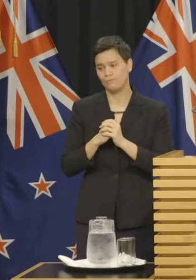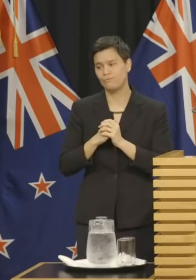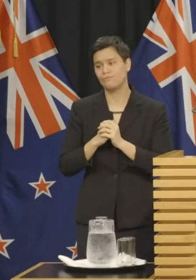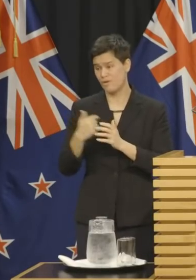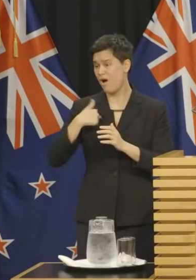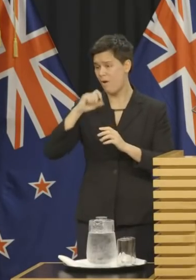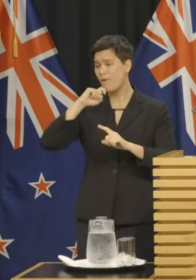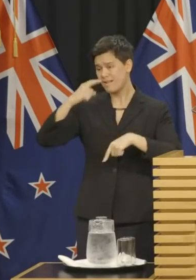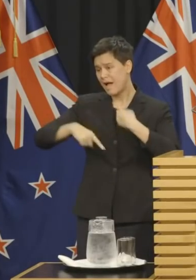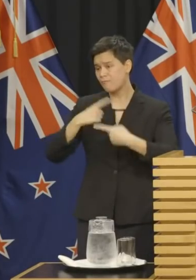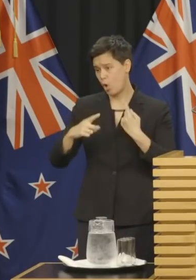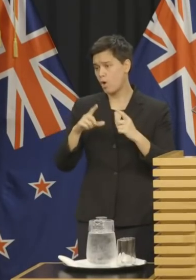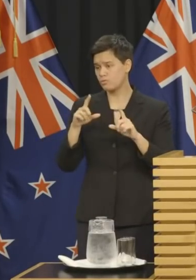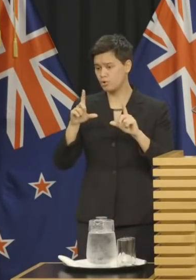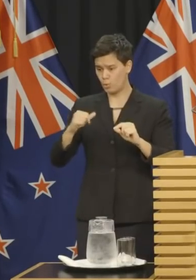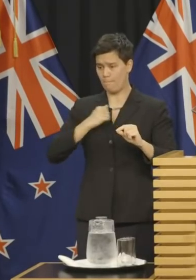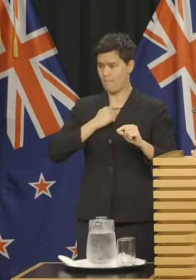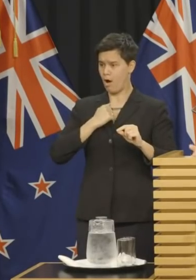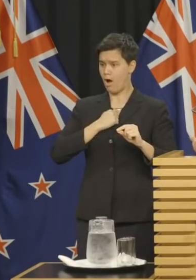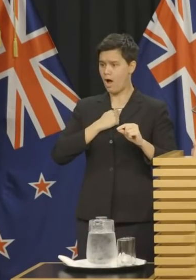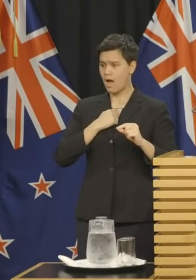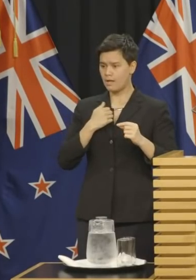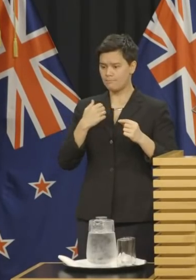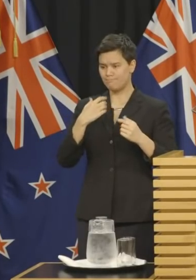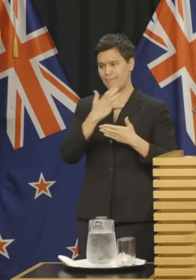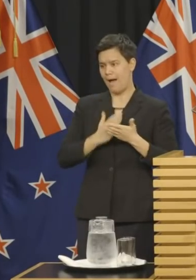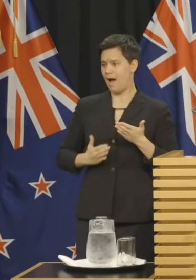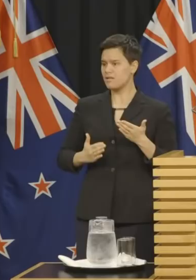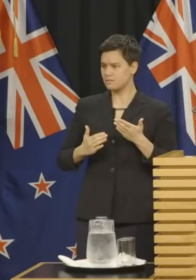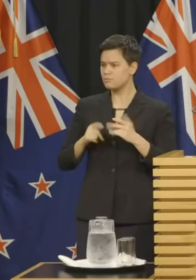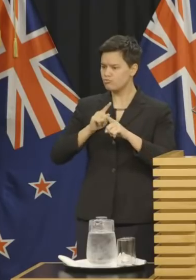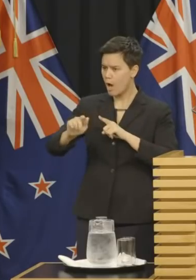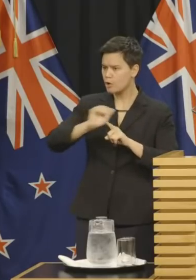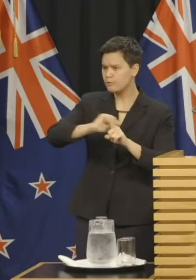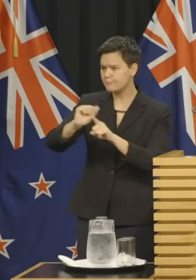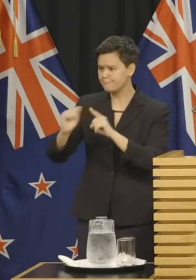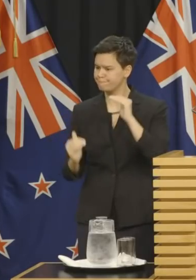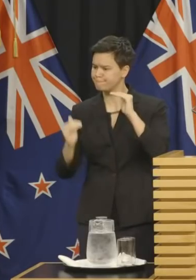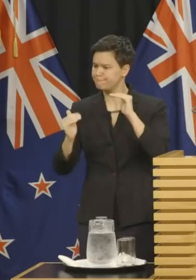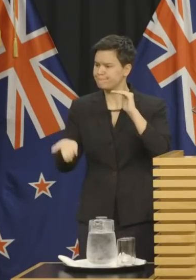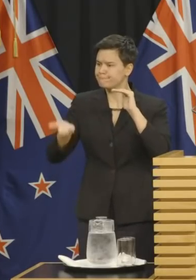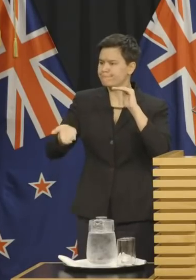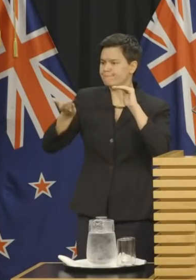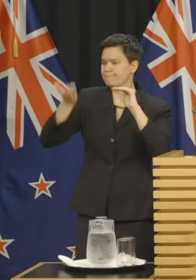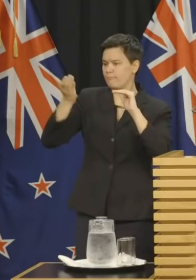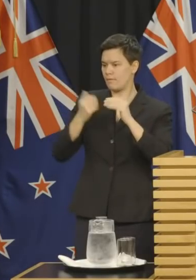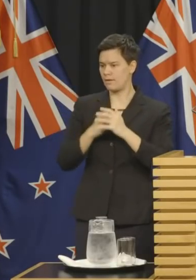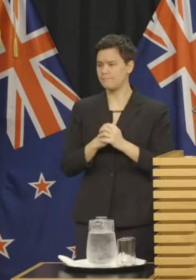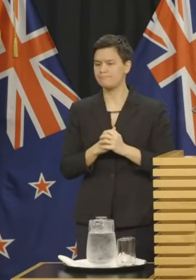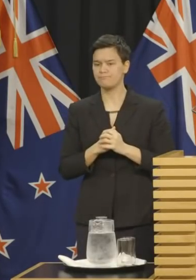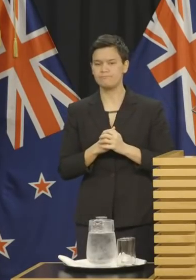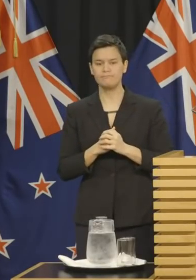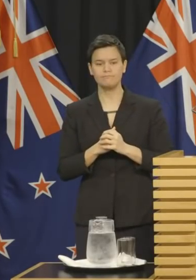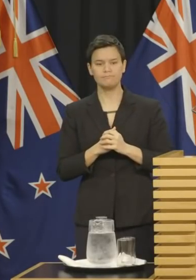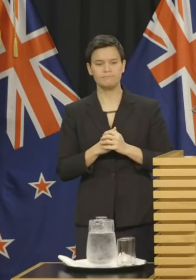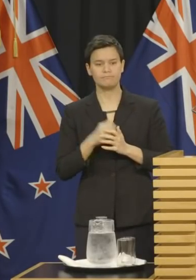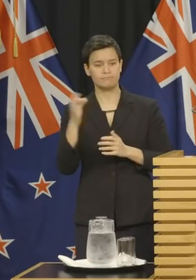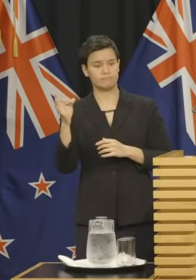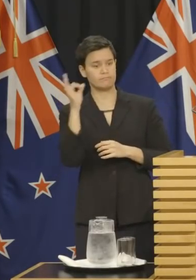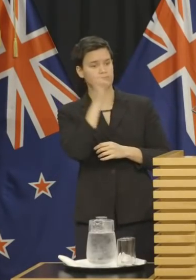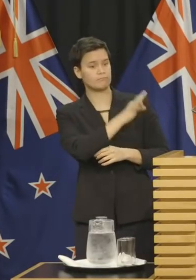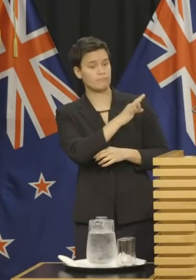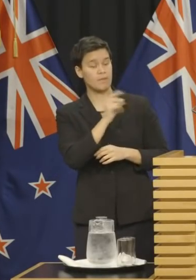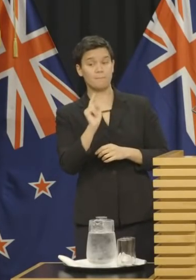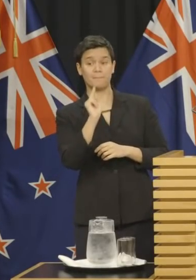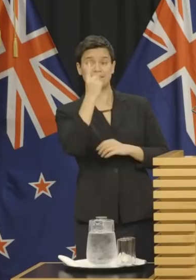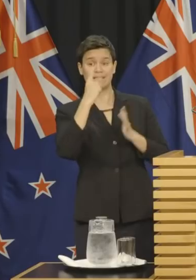will continue to do my bit to make sure that I can lift the bar of expectation amongst the public. Do you expect the